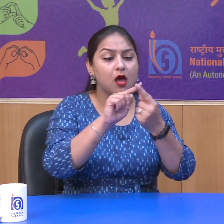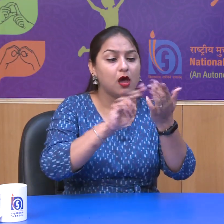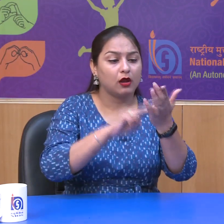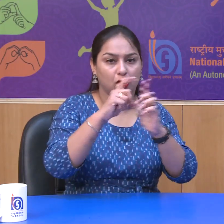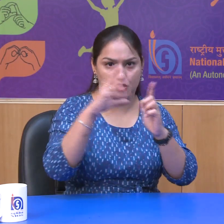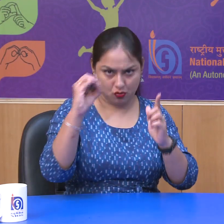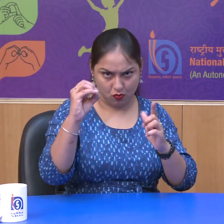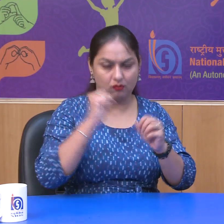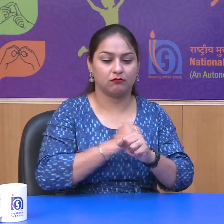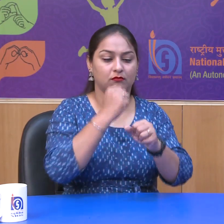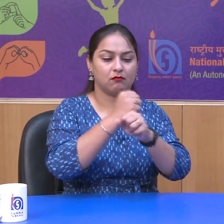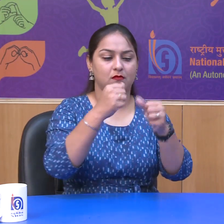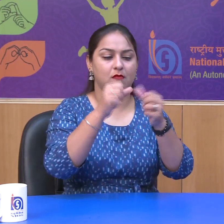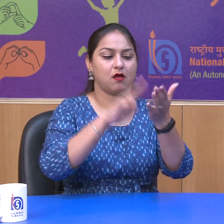Indo-Ganga plain.